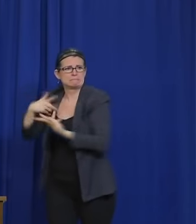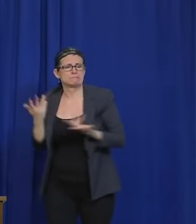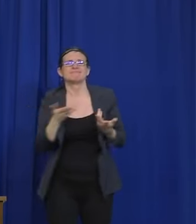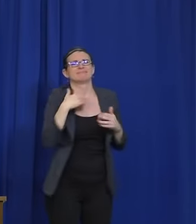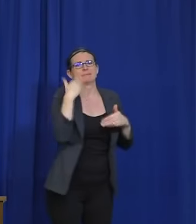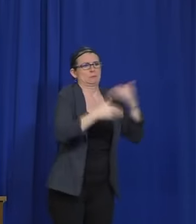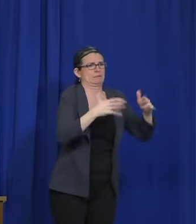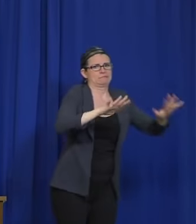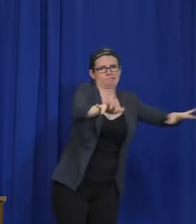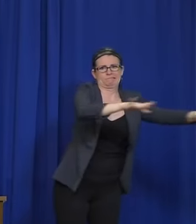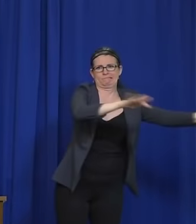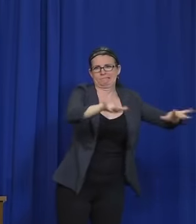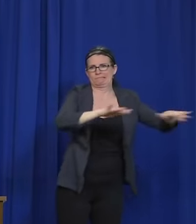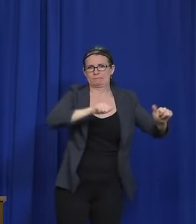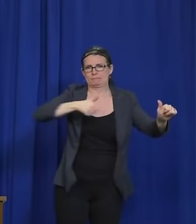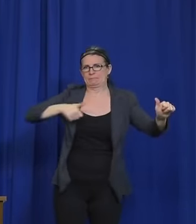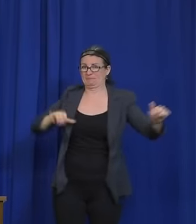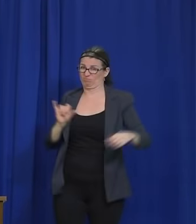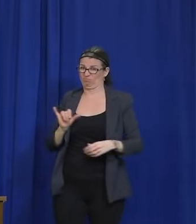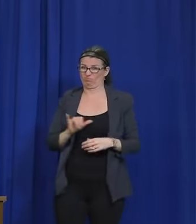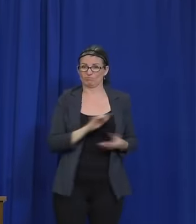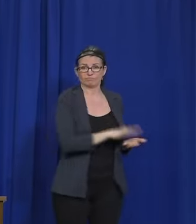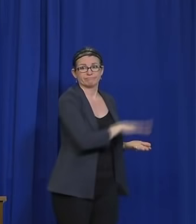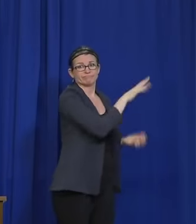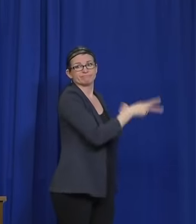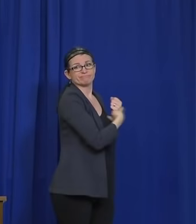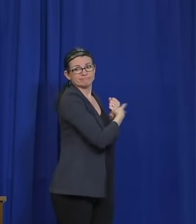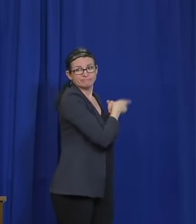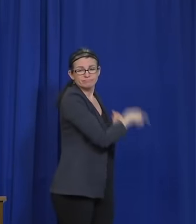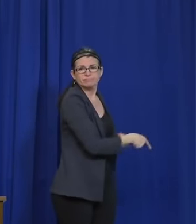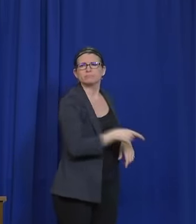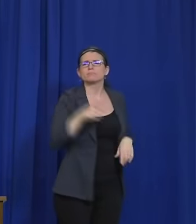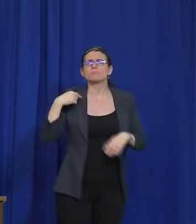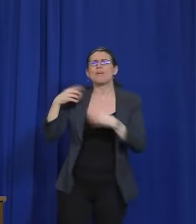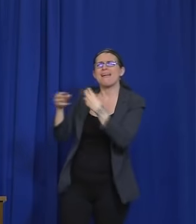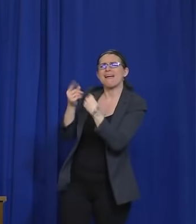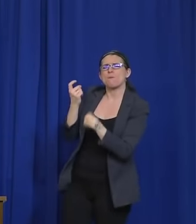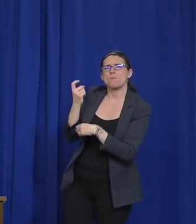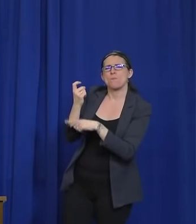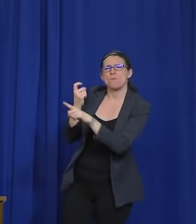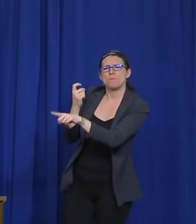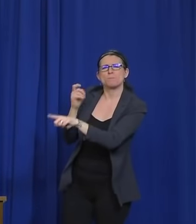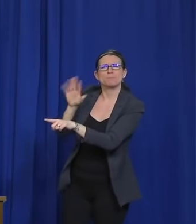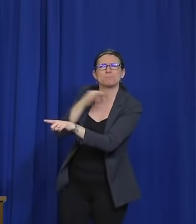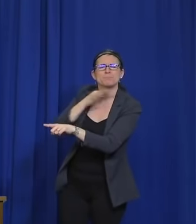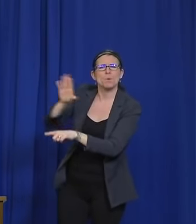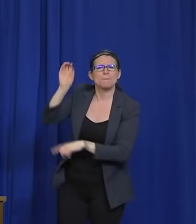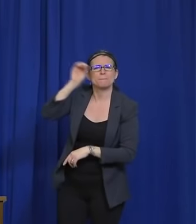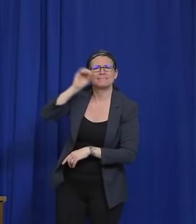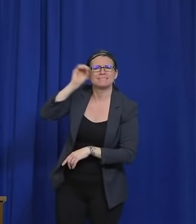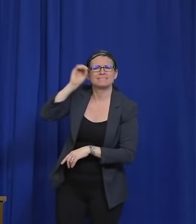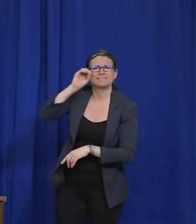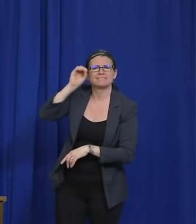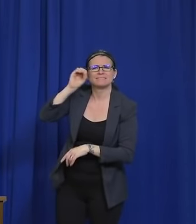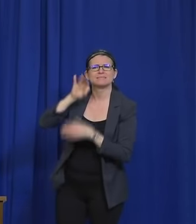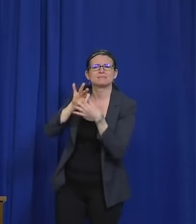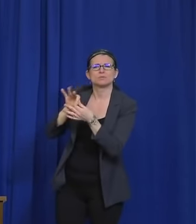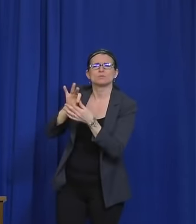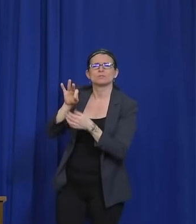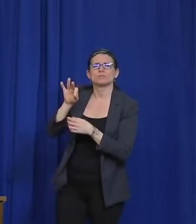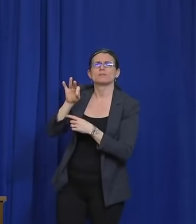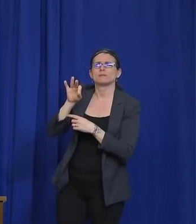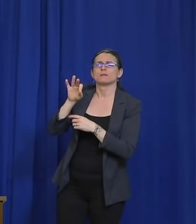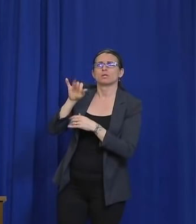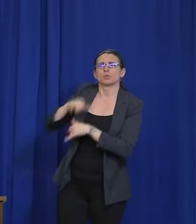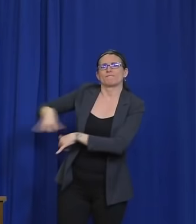Sure. Commissioner Lambrew, what's your position on universal testing? So we have implemented a policy